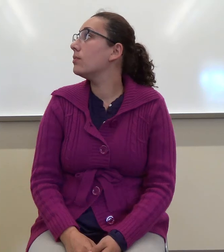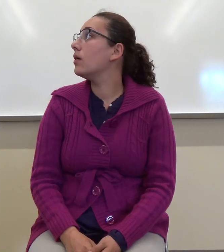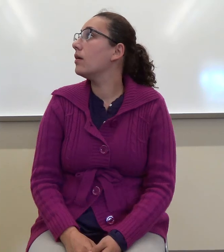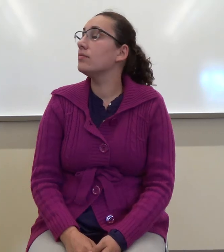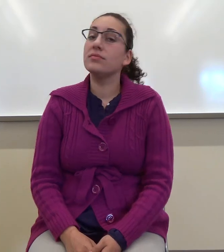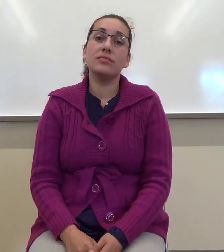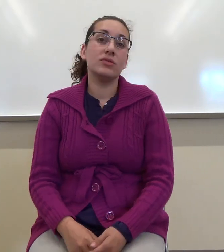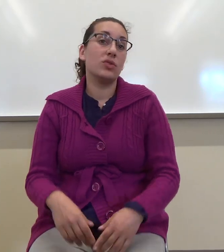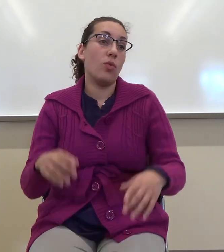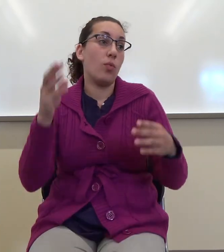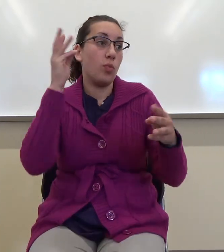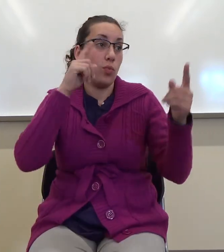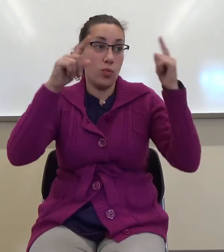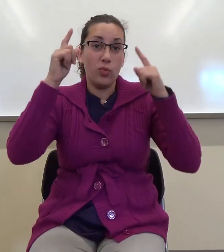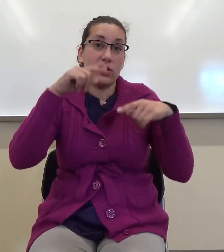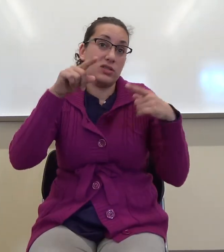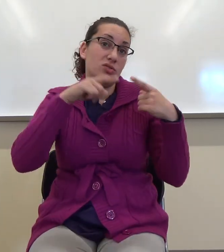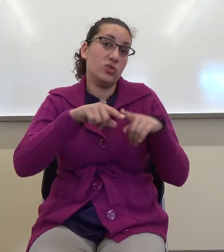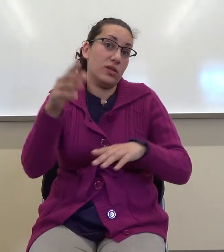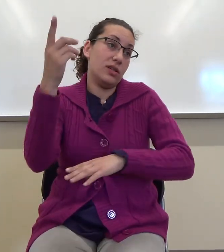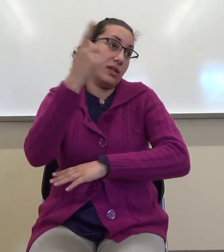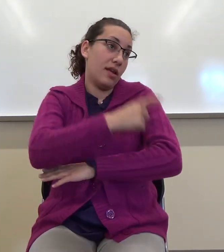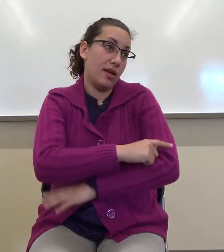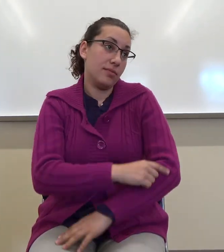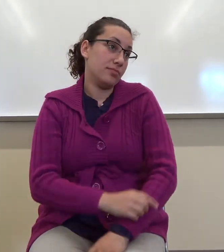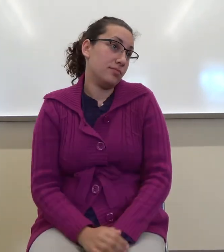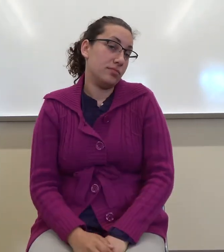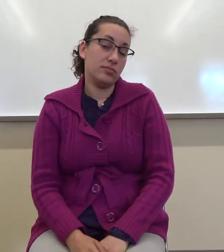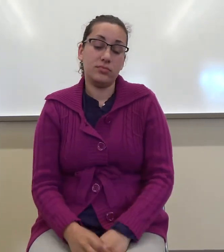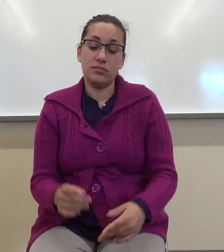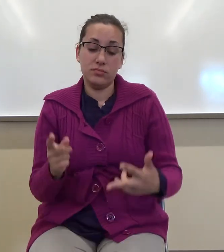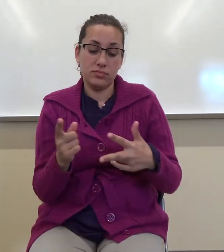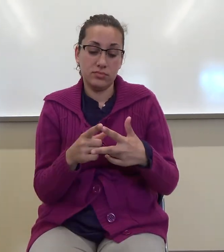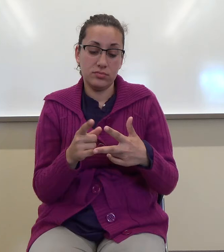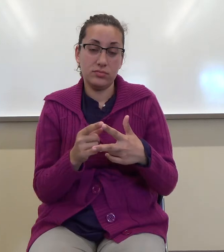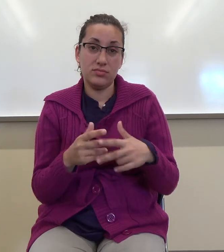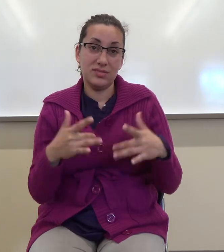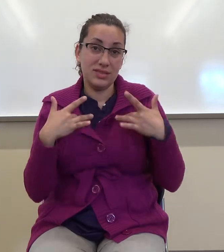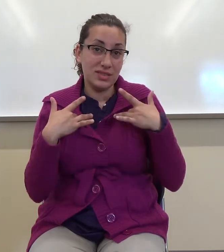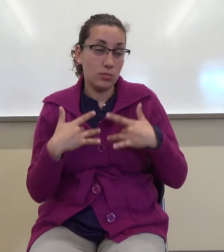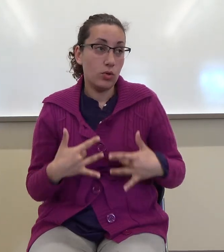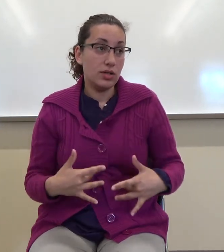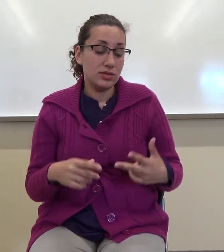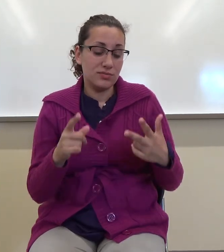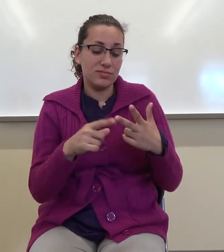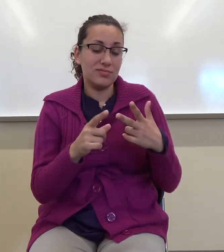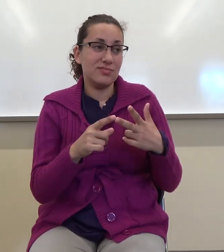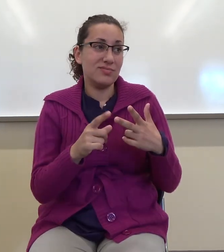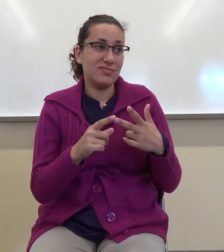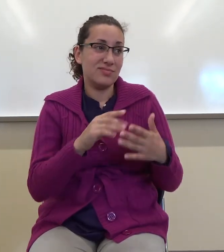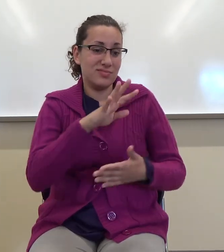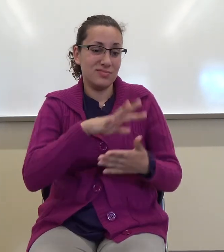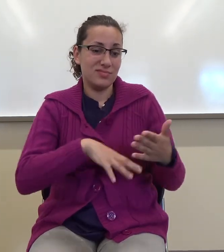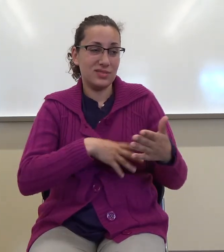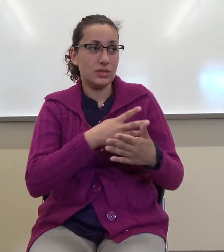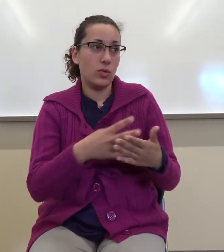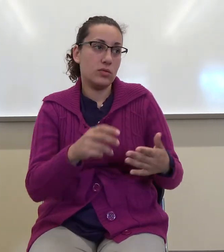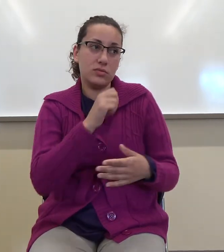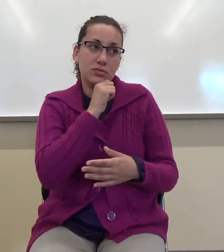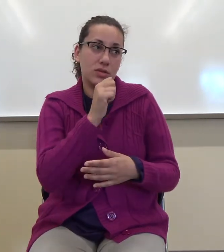worries, depression, and irregular schedules. This one only has 3, as we can tell from